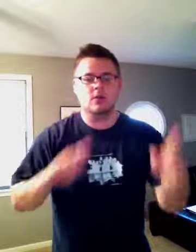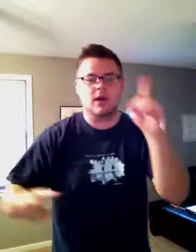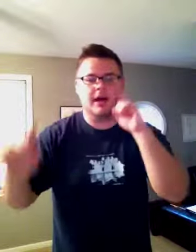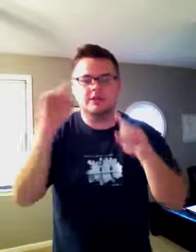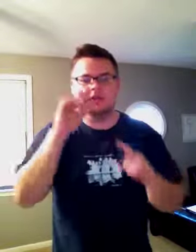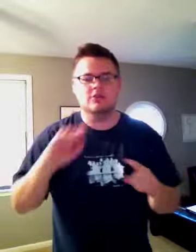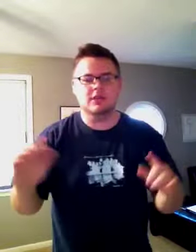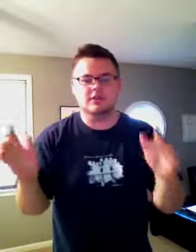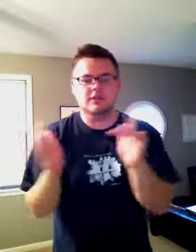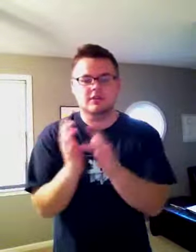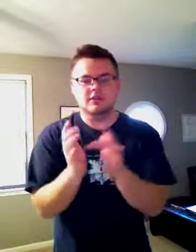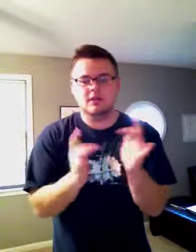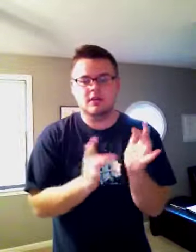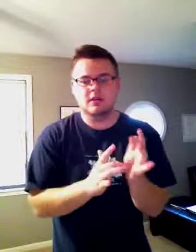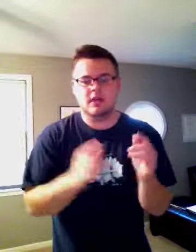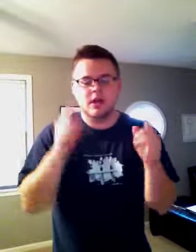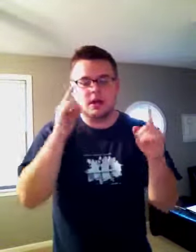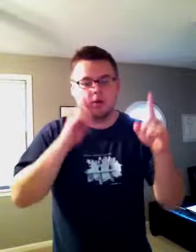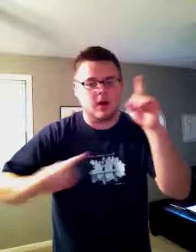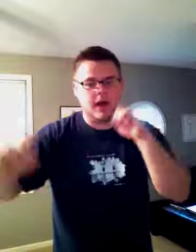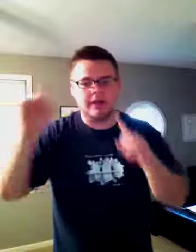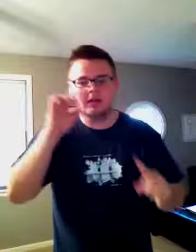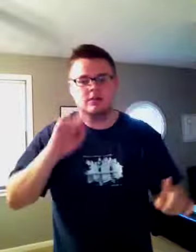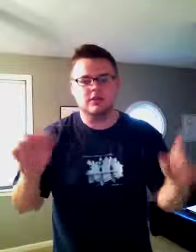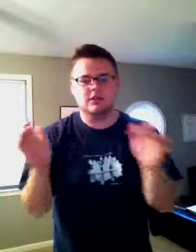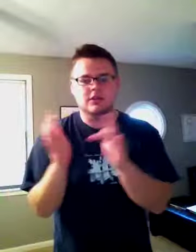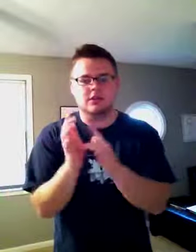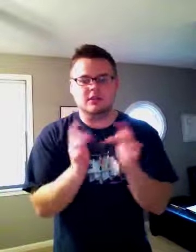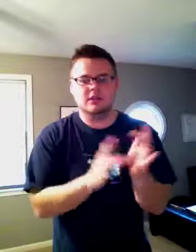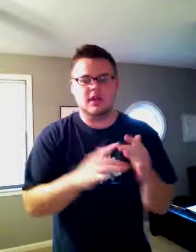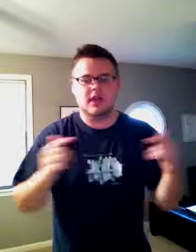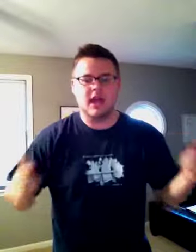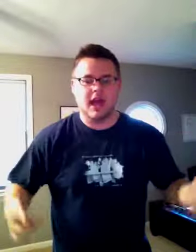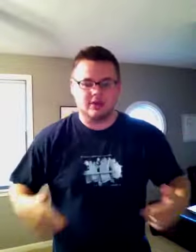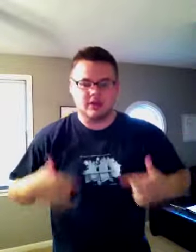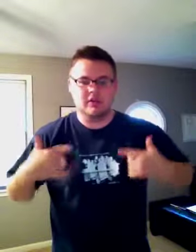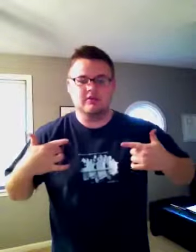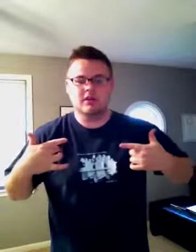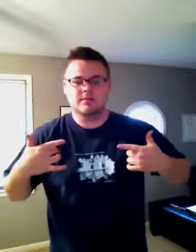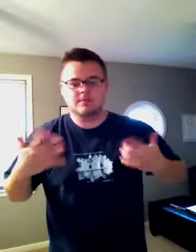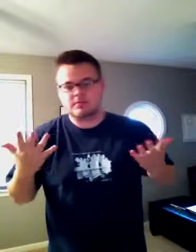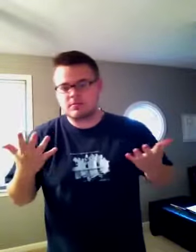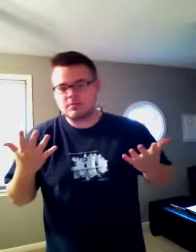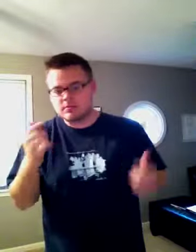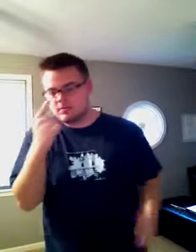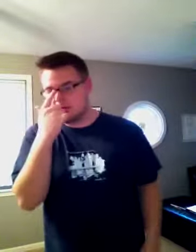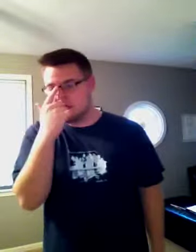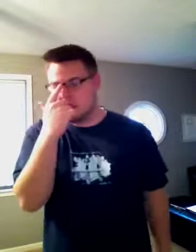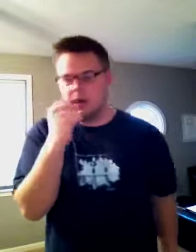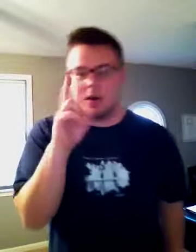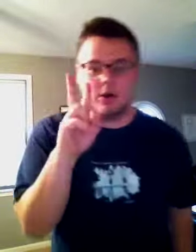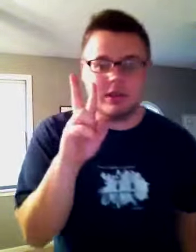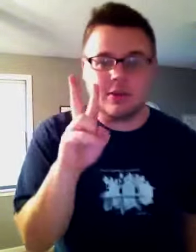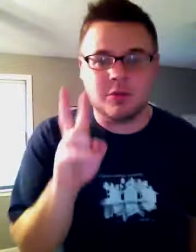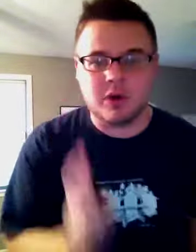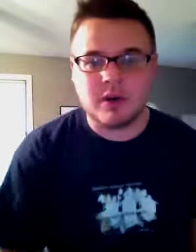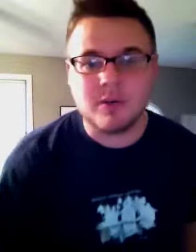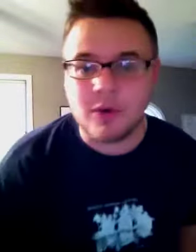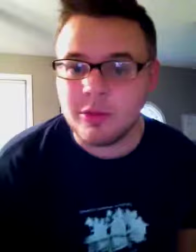Cry to Jesus. Cry to Jesus and live. Only 2 more. We're almost